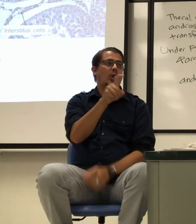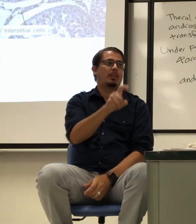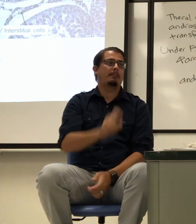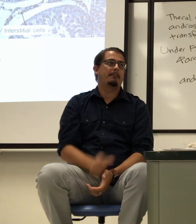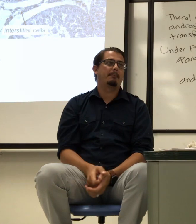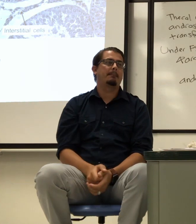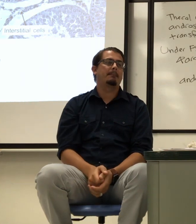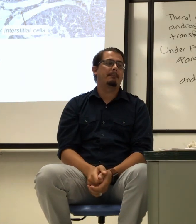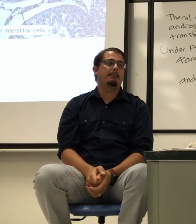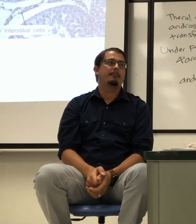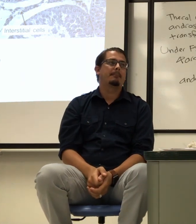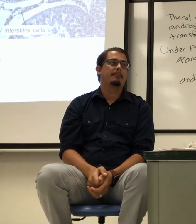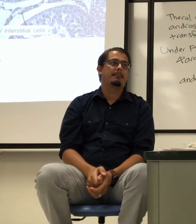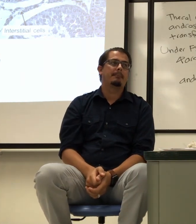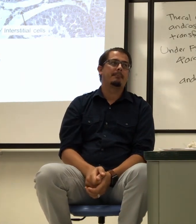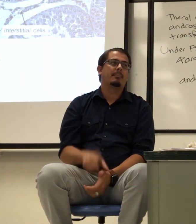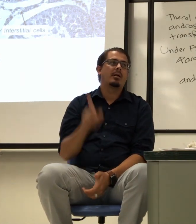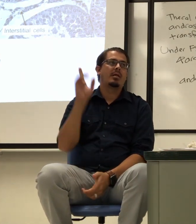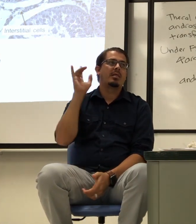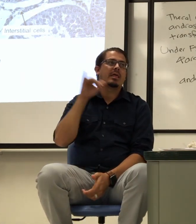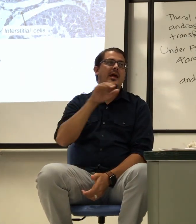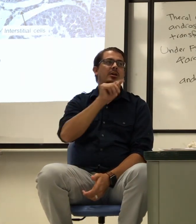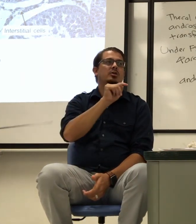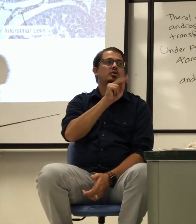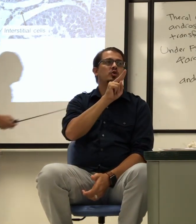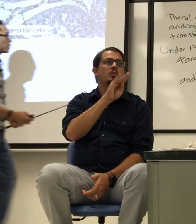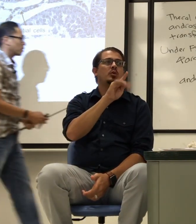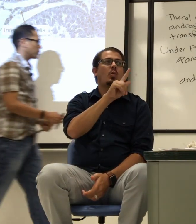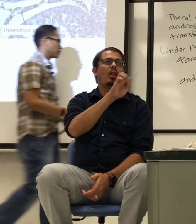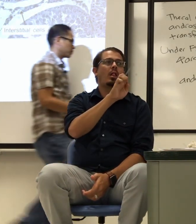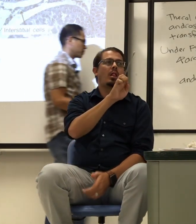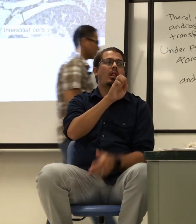the seminiferous tubule. Okay.